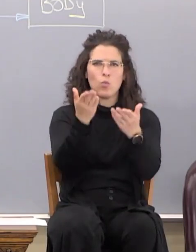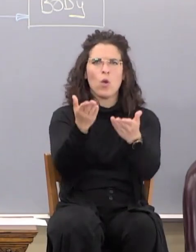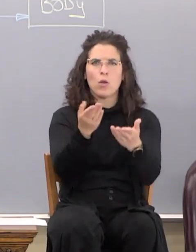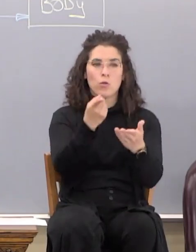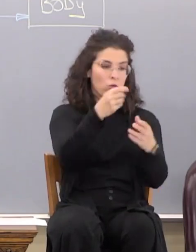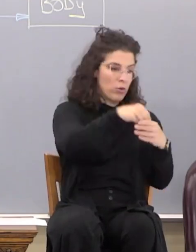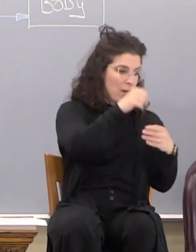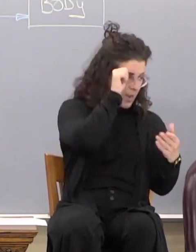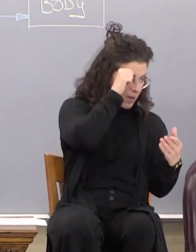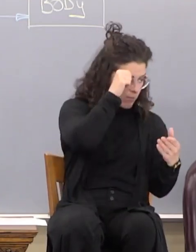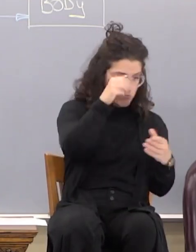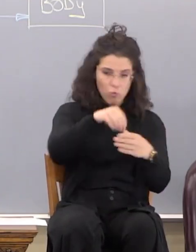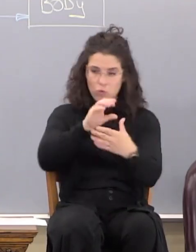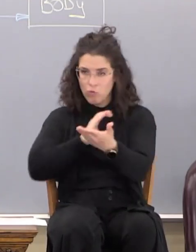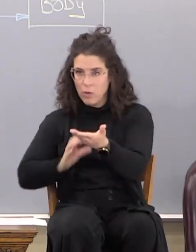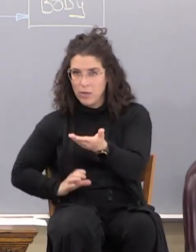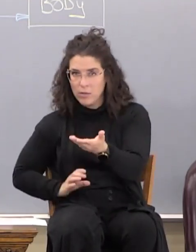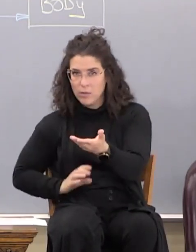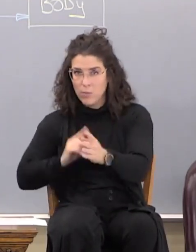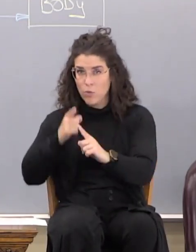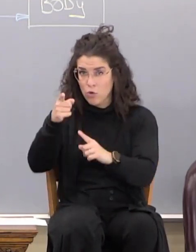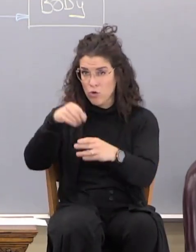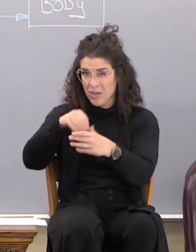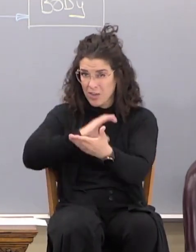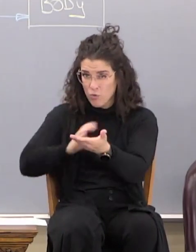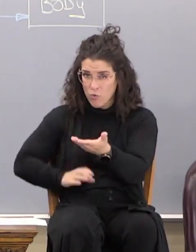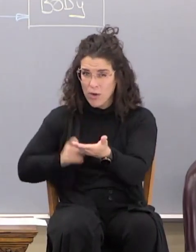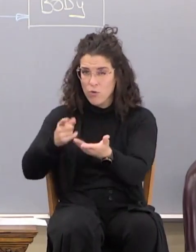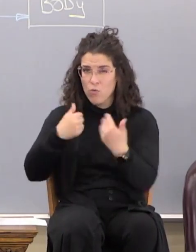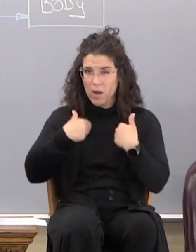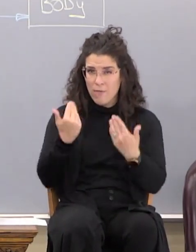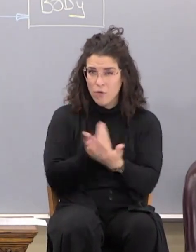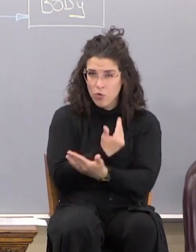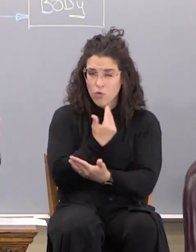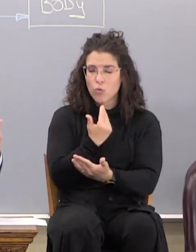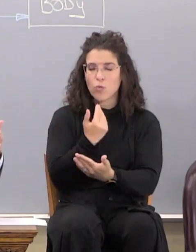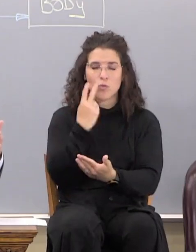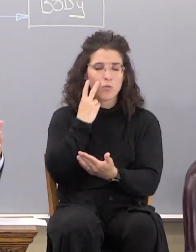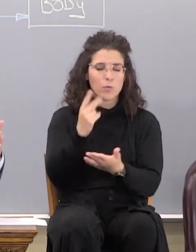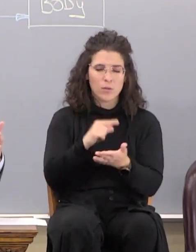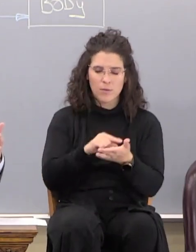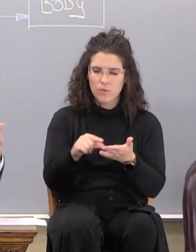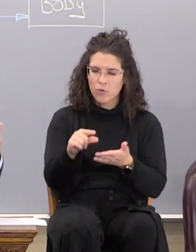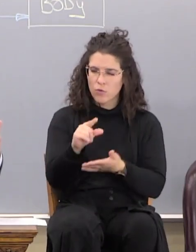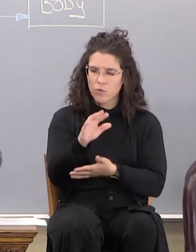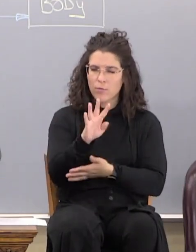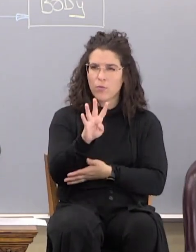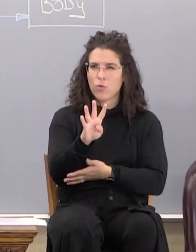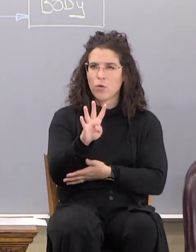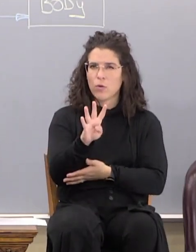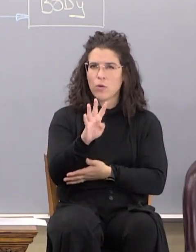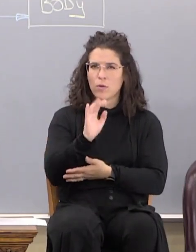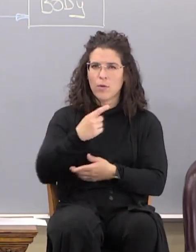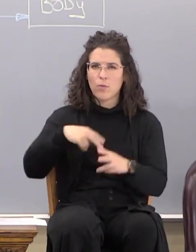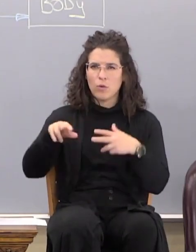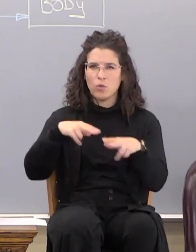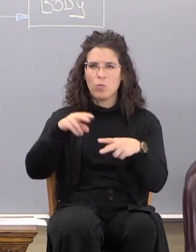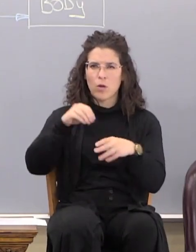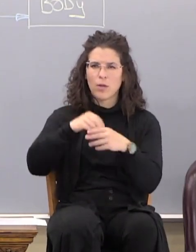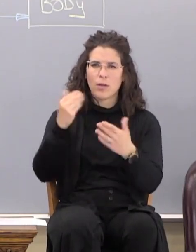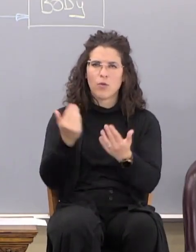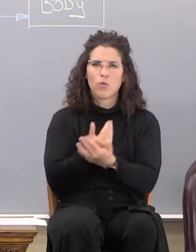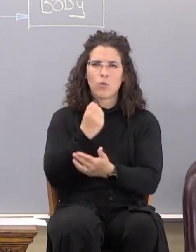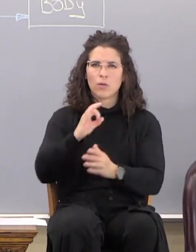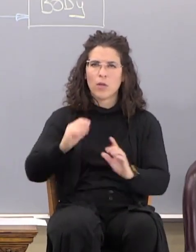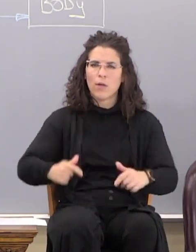You're in Adam, you're in Christ. And when you're in Christ, you have a new... You see what it said in verse number 4? That we should walk in newness